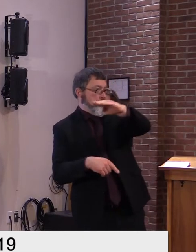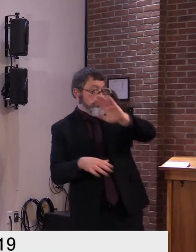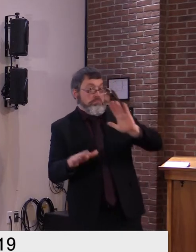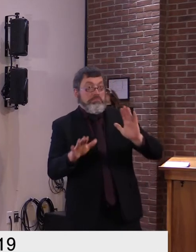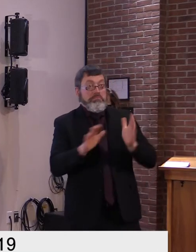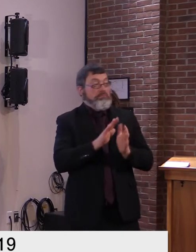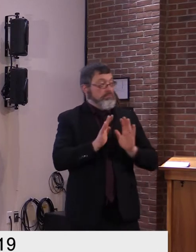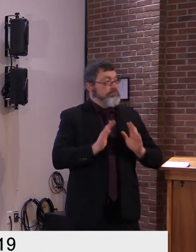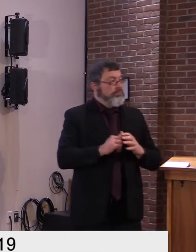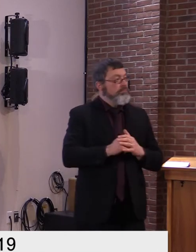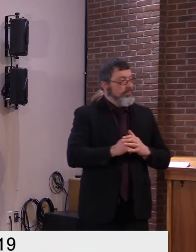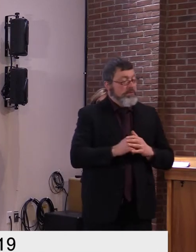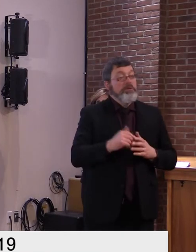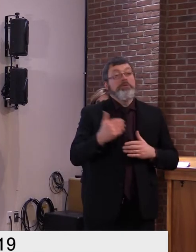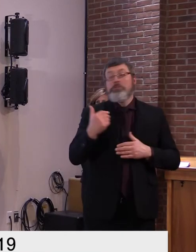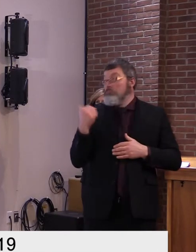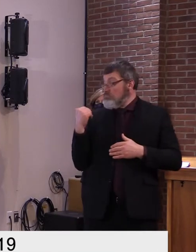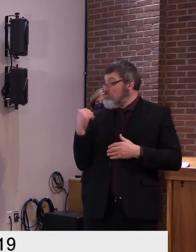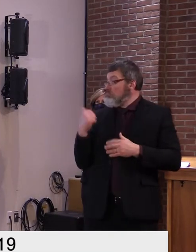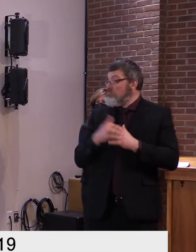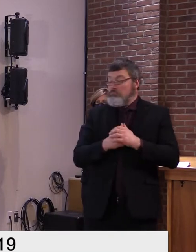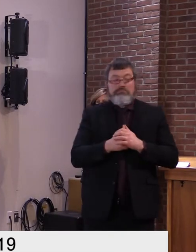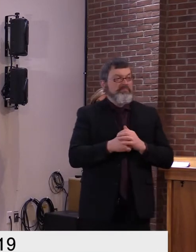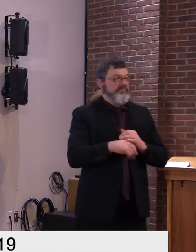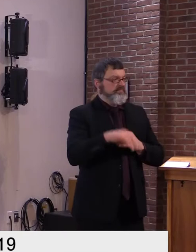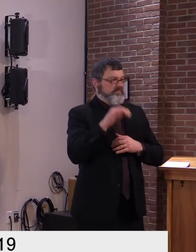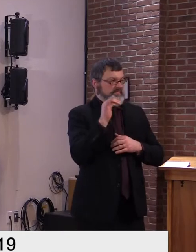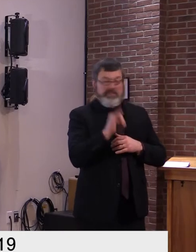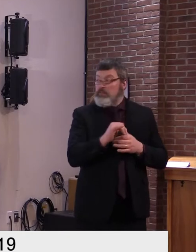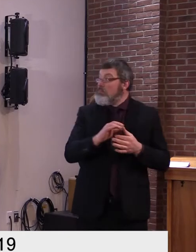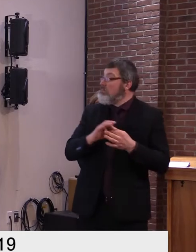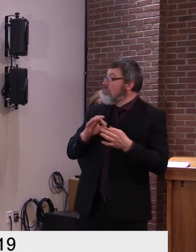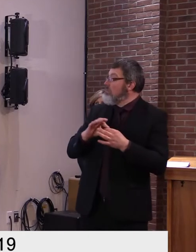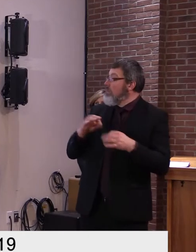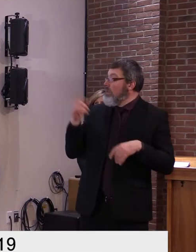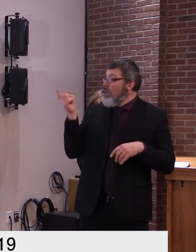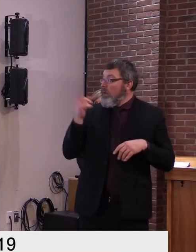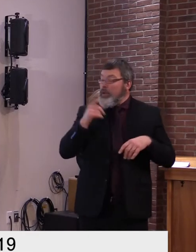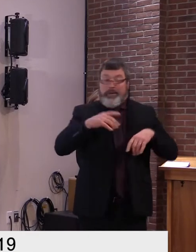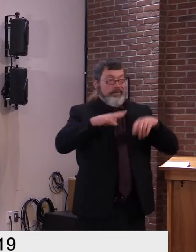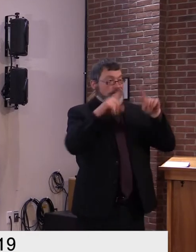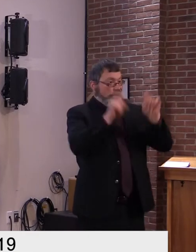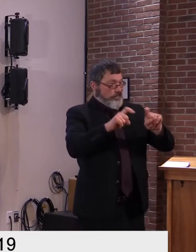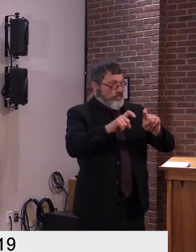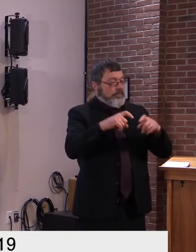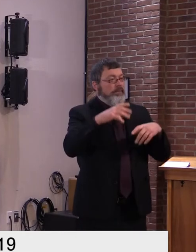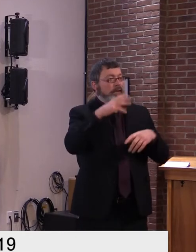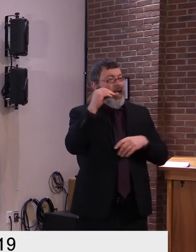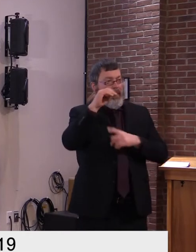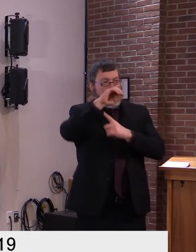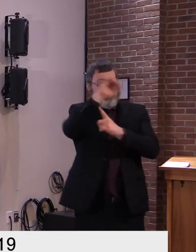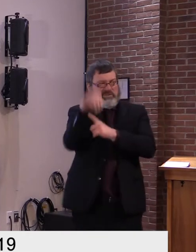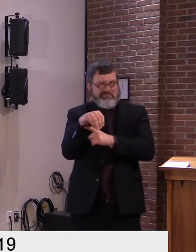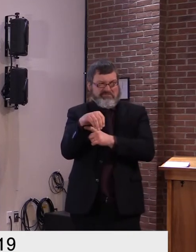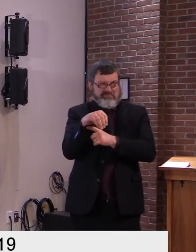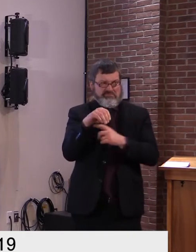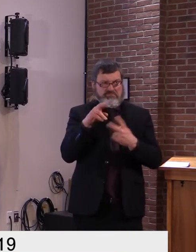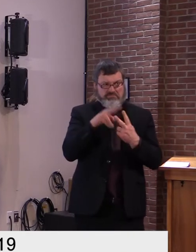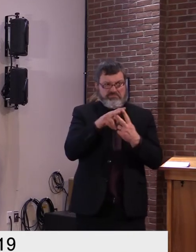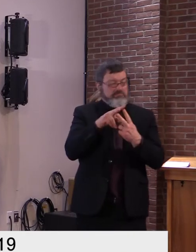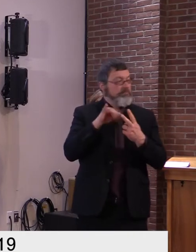And again, we continue to enjoy, if I may use that word, a very